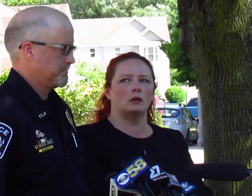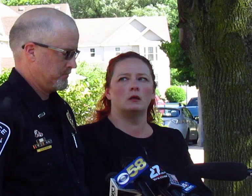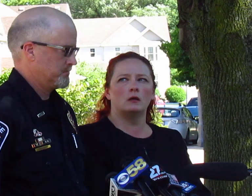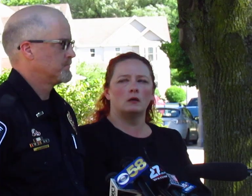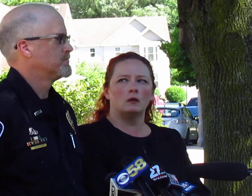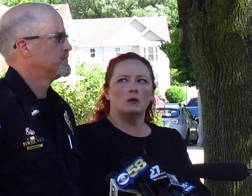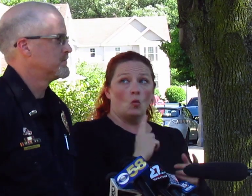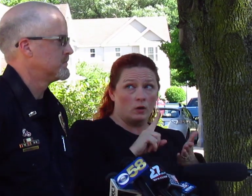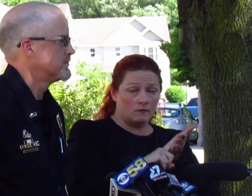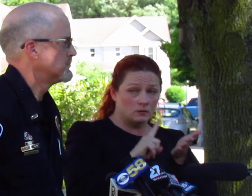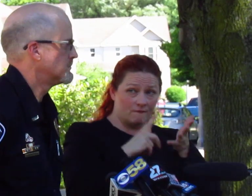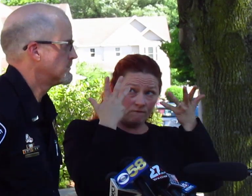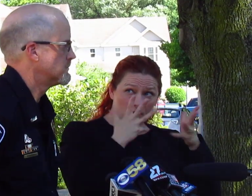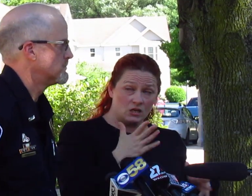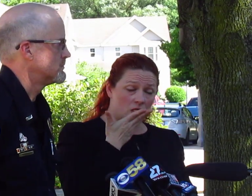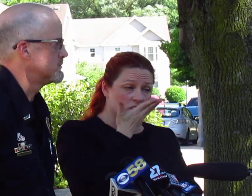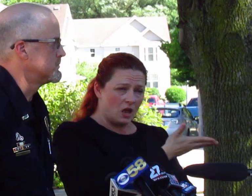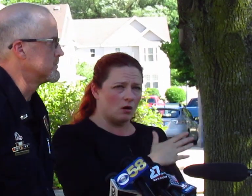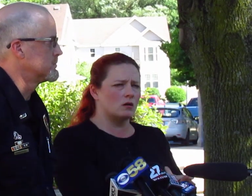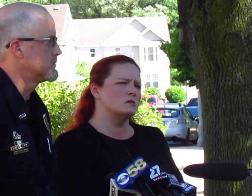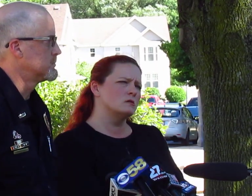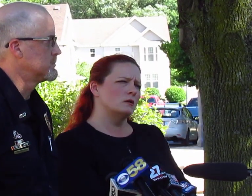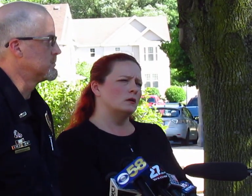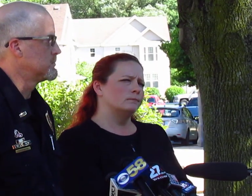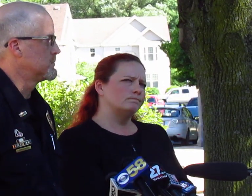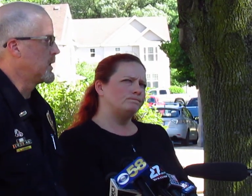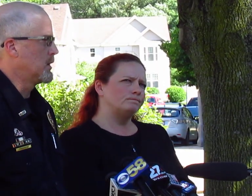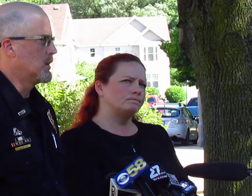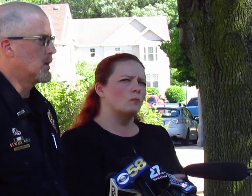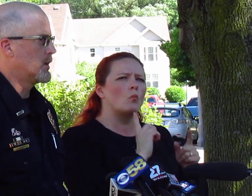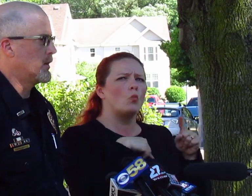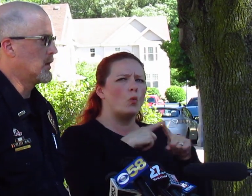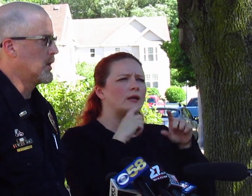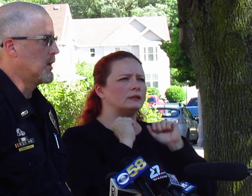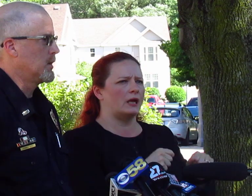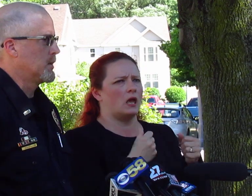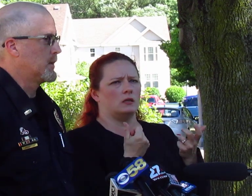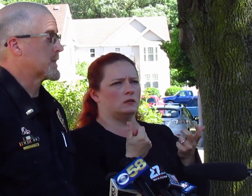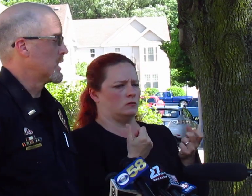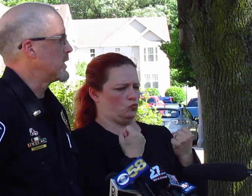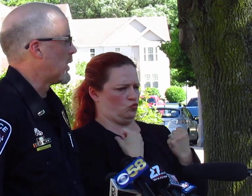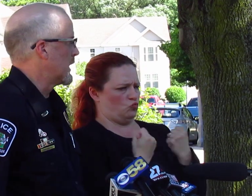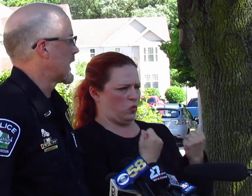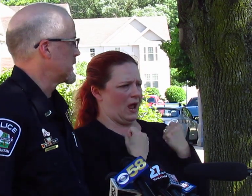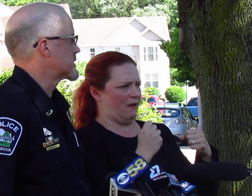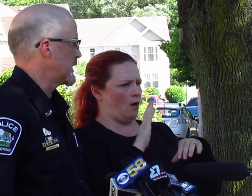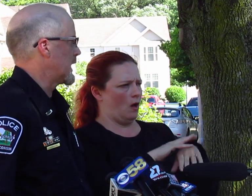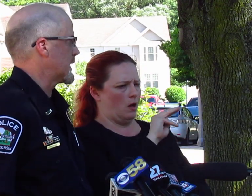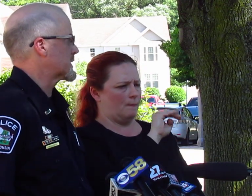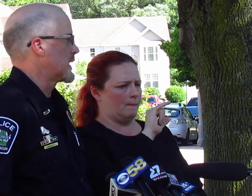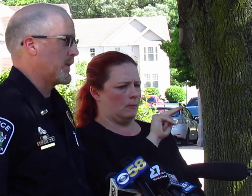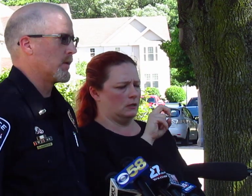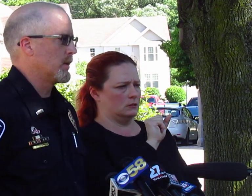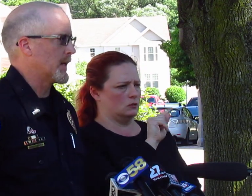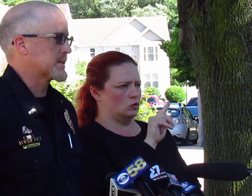investigation's done on site, but then how long before traffic is flowing on Main Street? That's going to be a while. I can just tell you